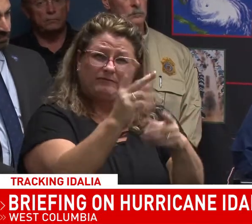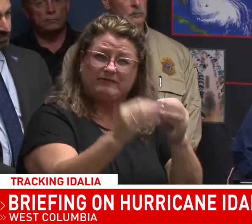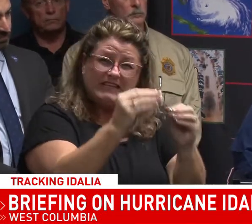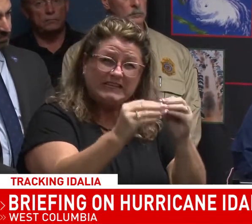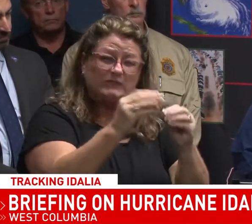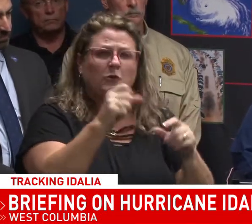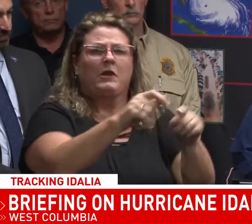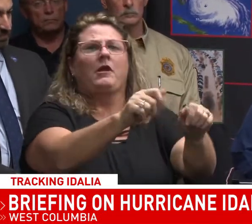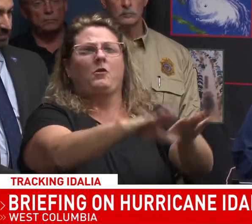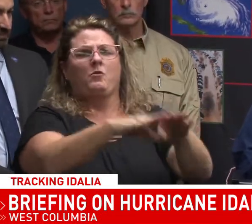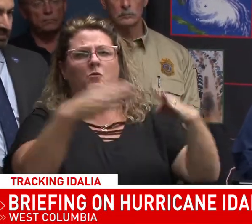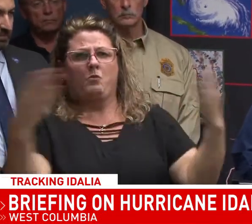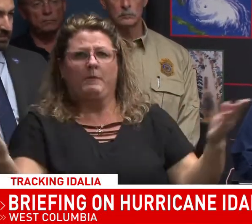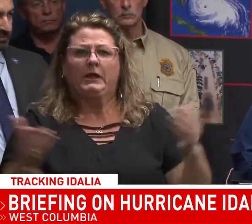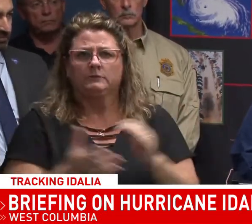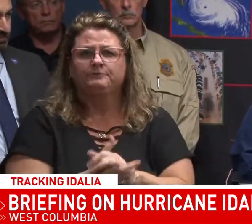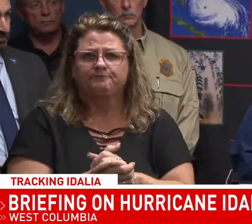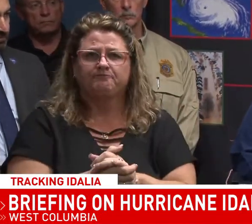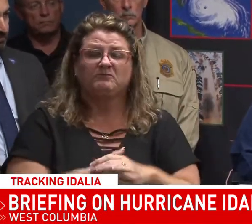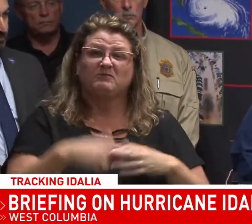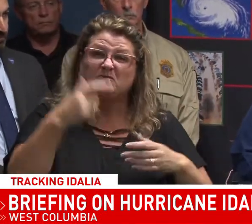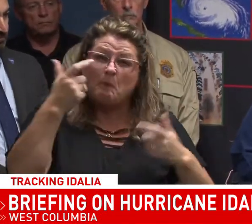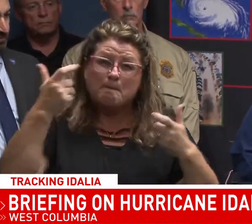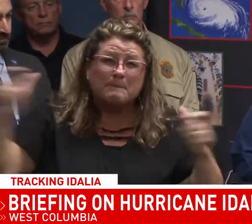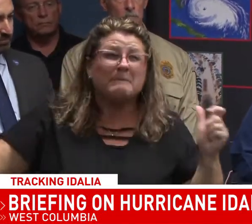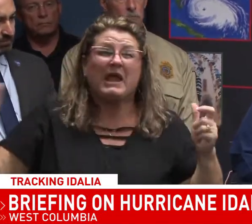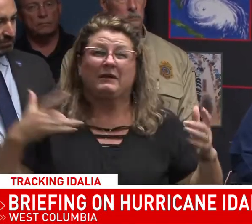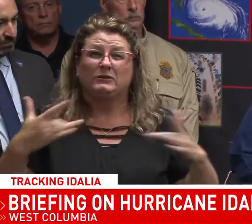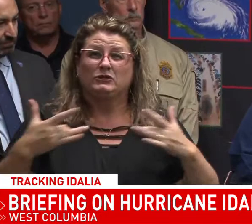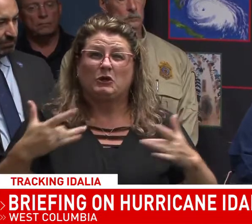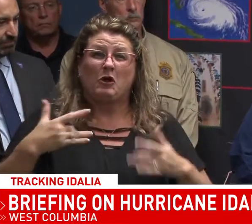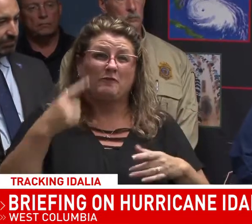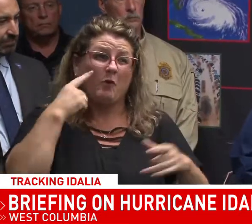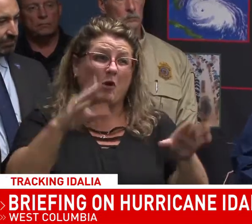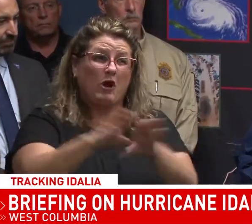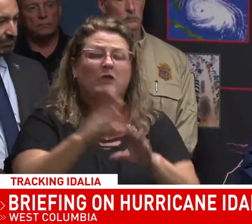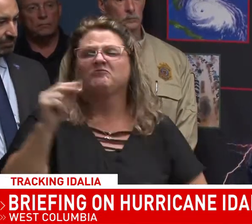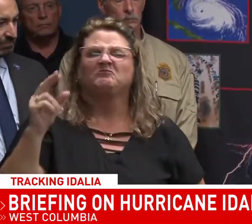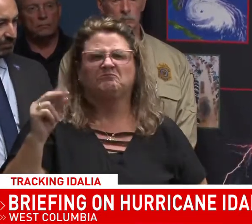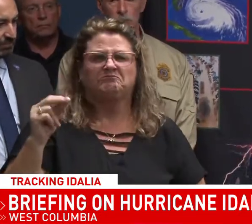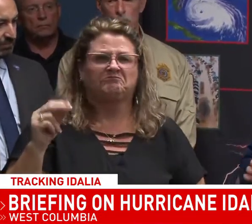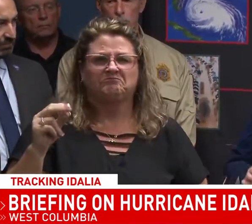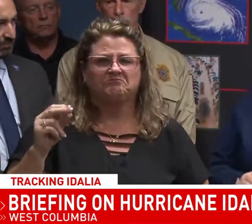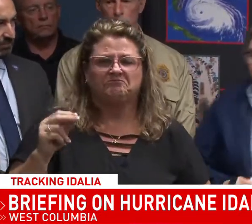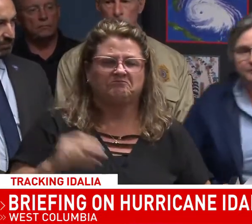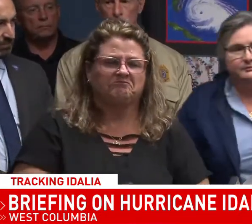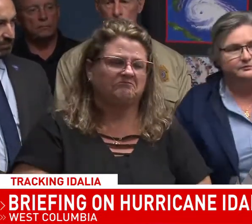return to service. No major concerns at this point of any extended closures.